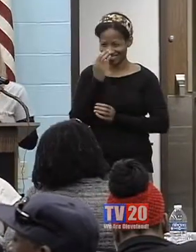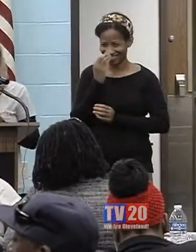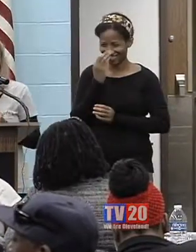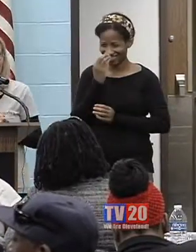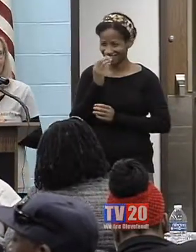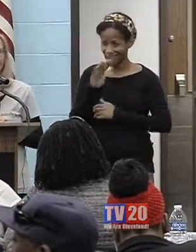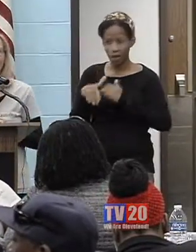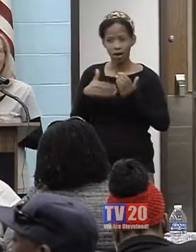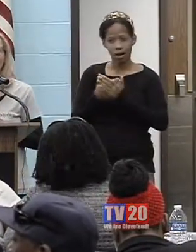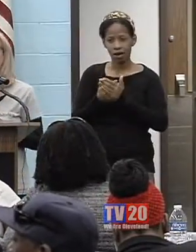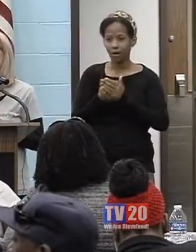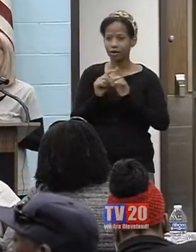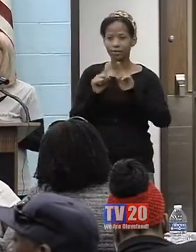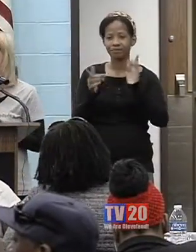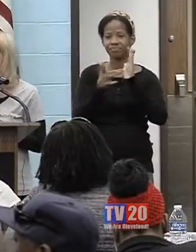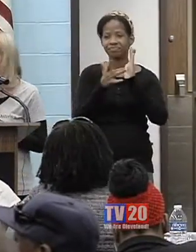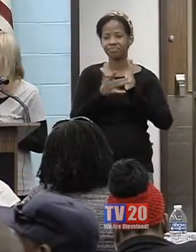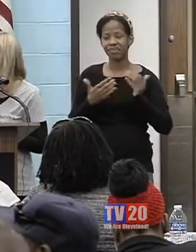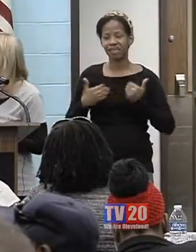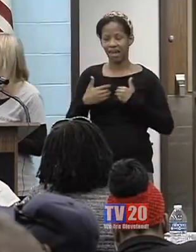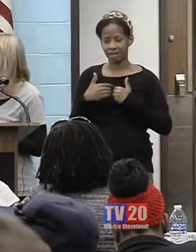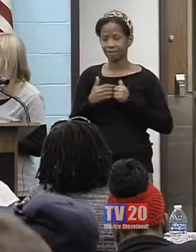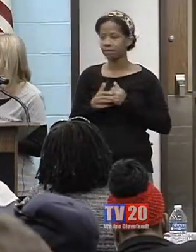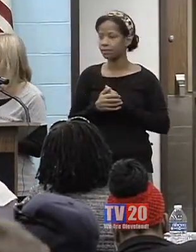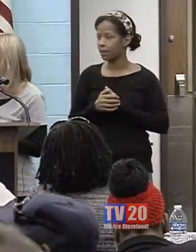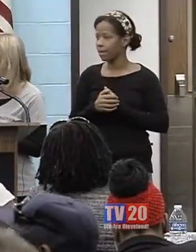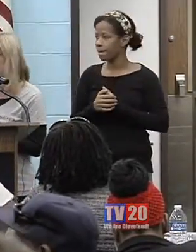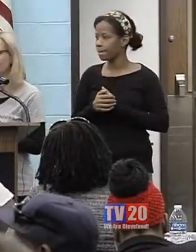So, but all kinds of talking items.